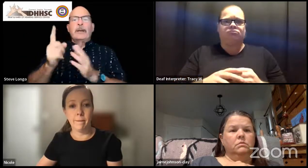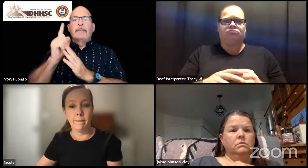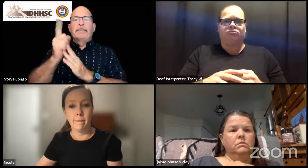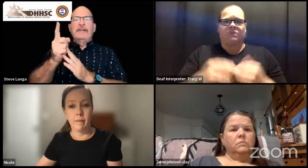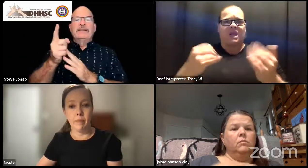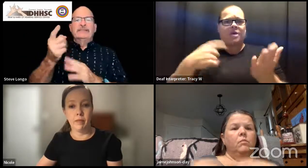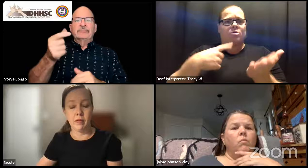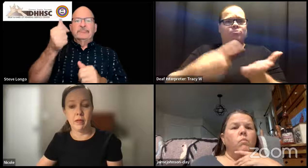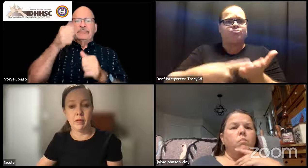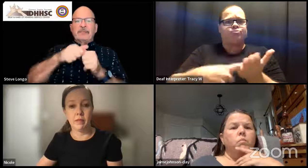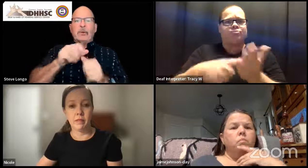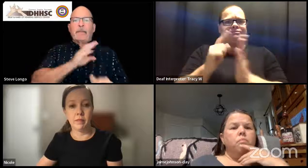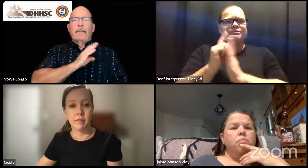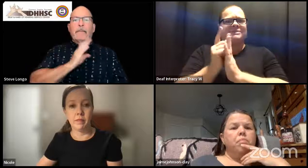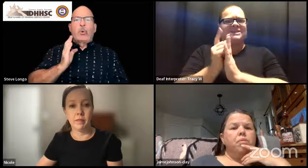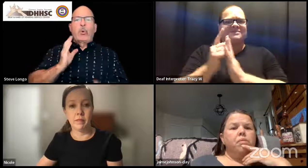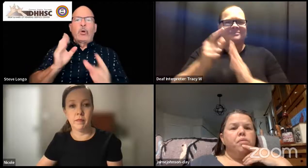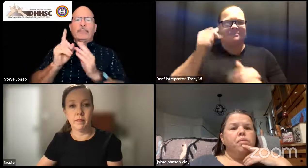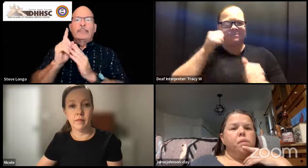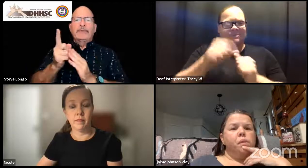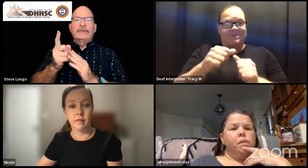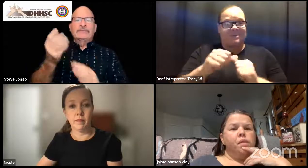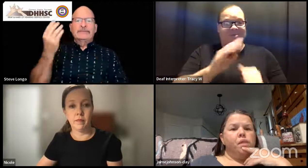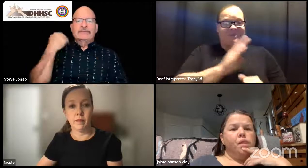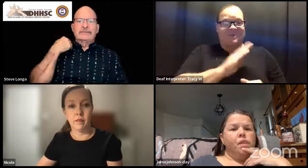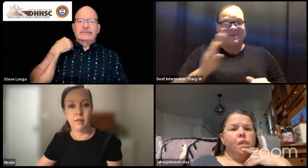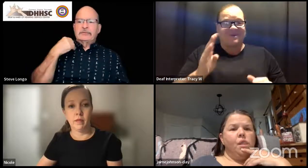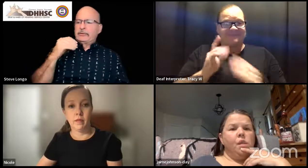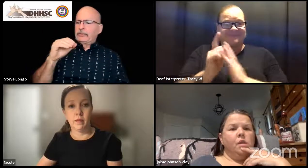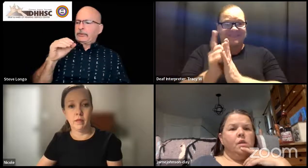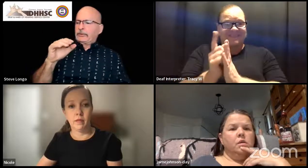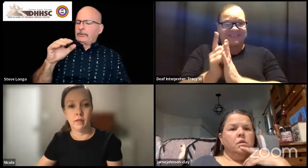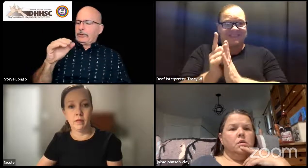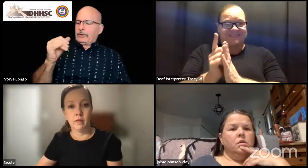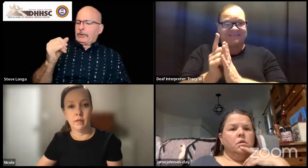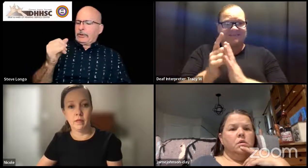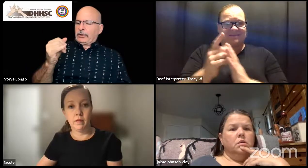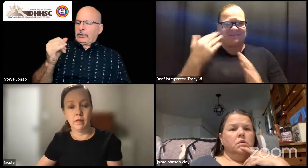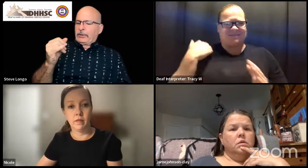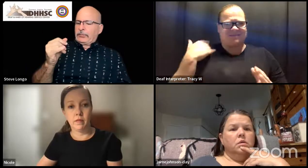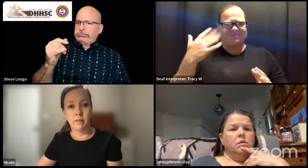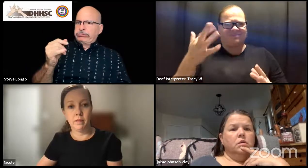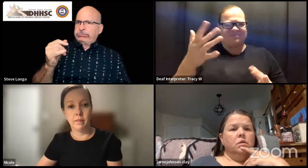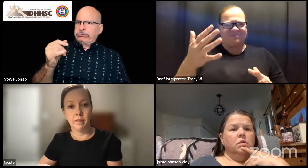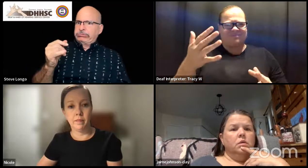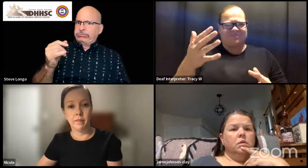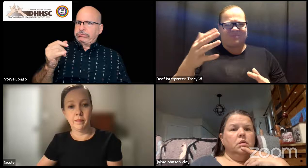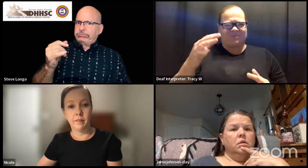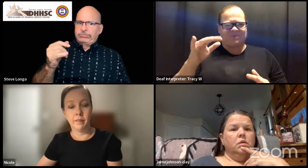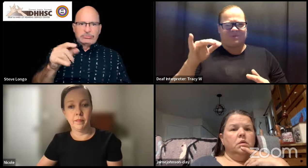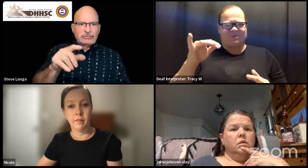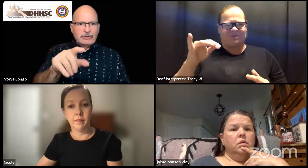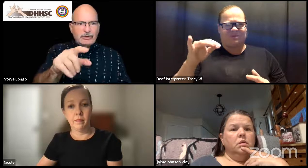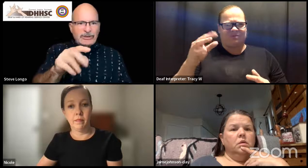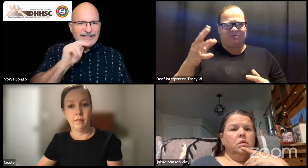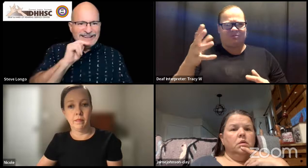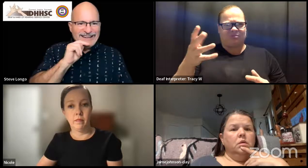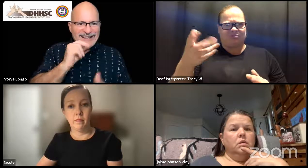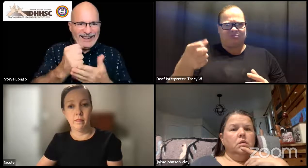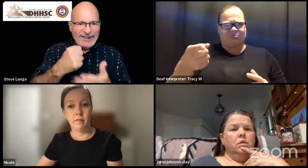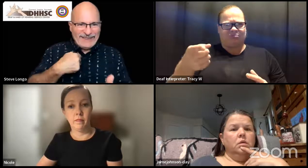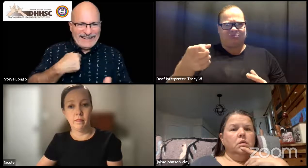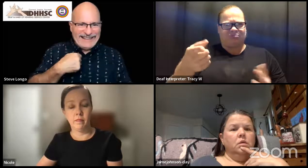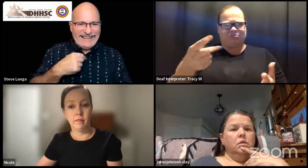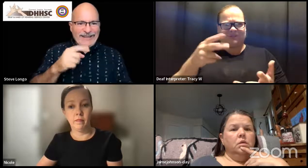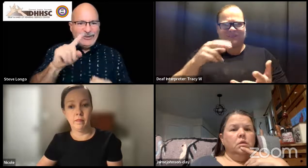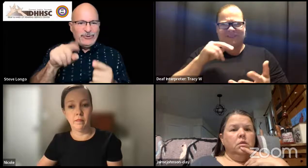The approval has been taken care of. We'd now like to discuss the board minutes from our last meeting,